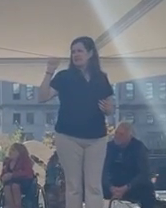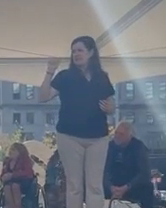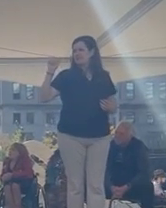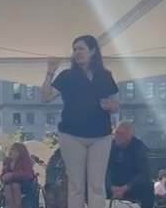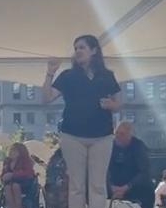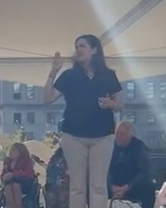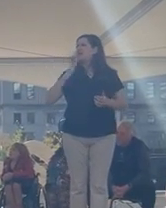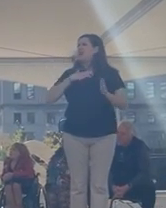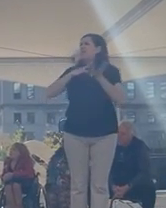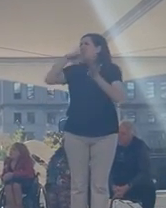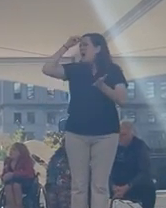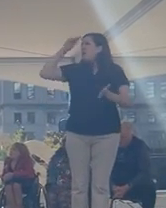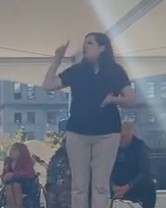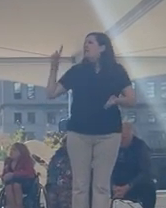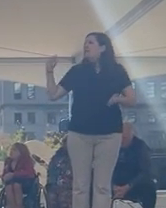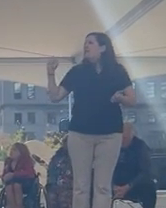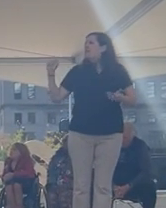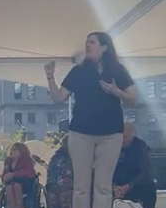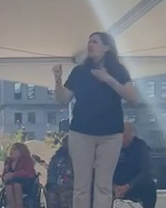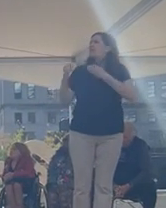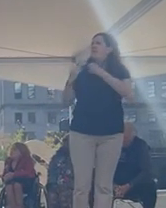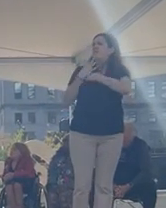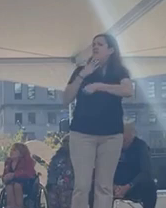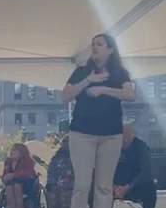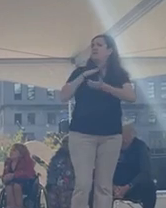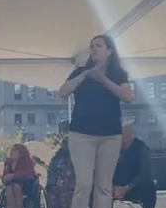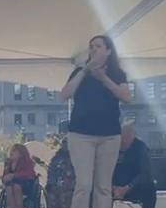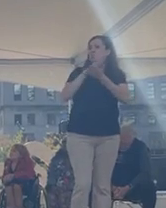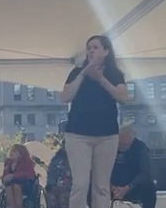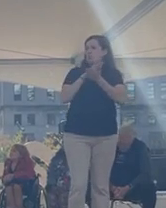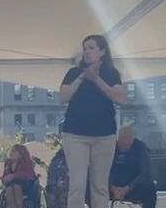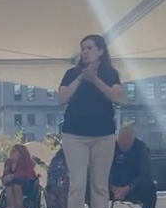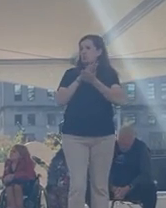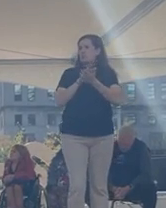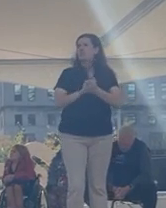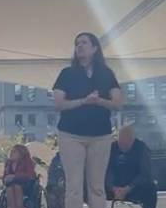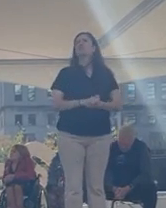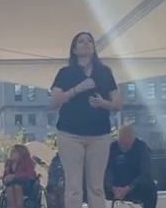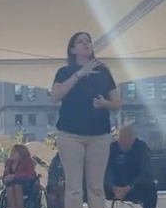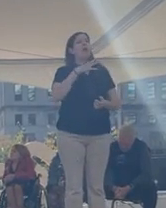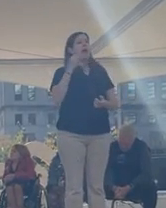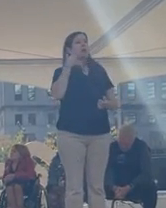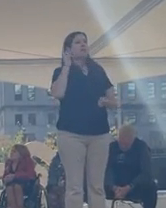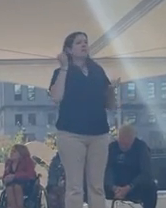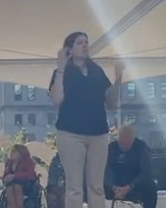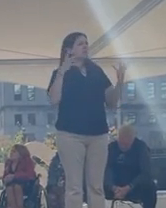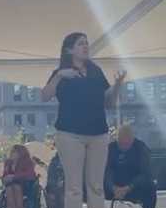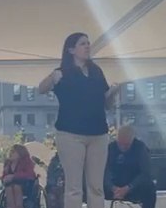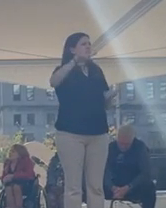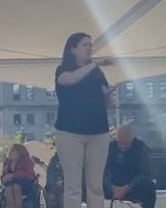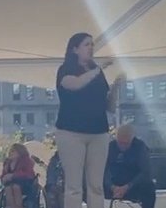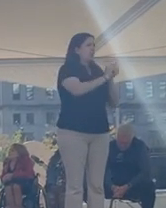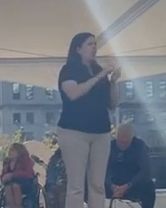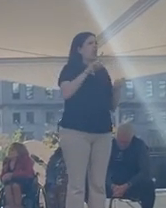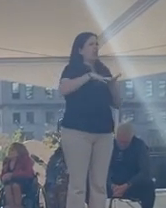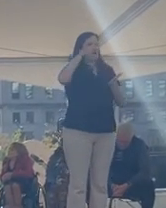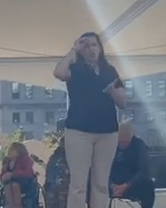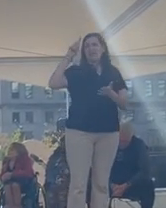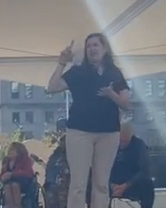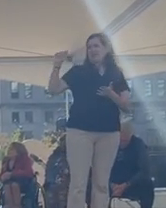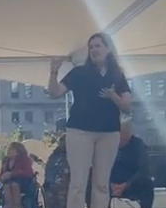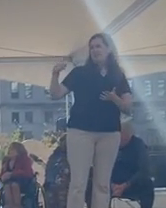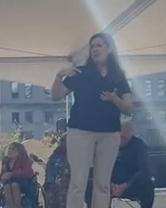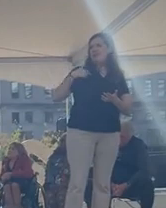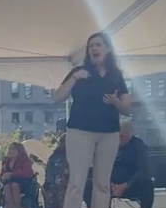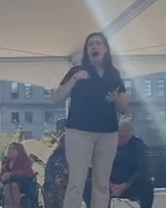My learning disabilities impacted my schooling, and like a lot of us with learning disabilities, I